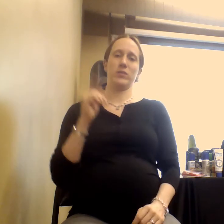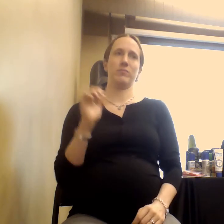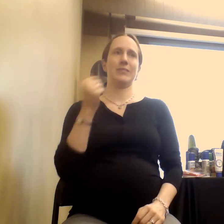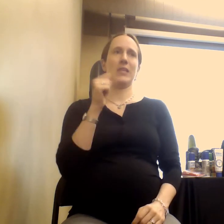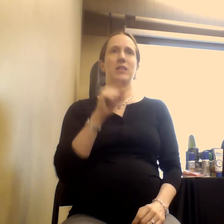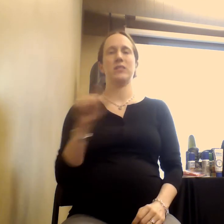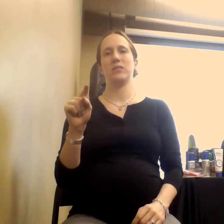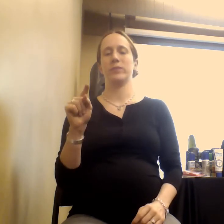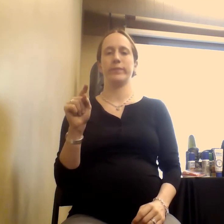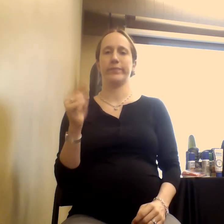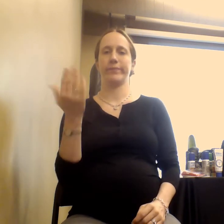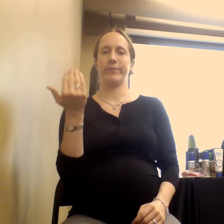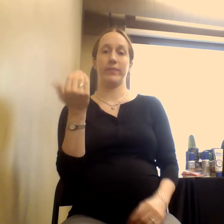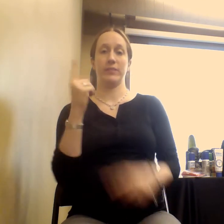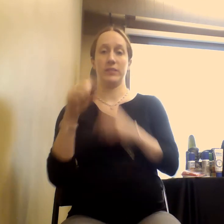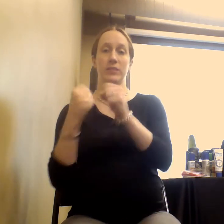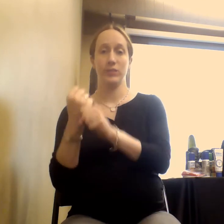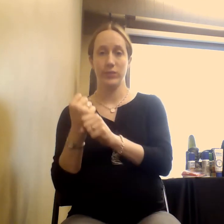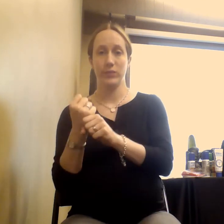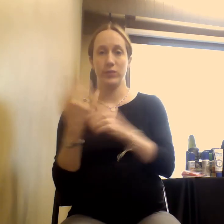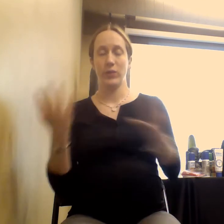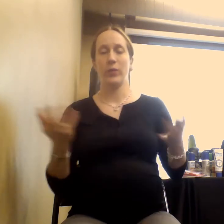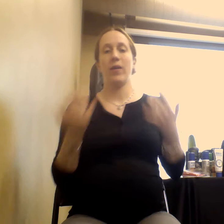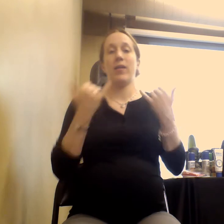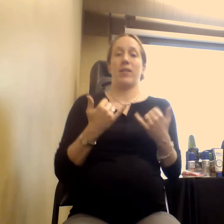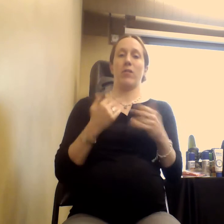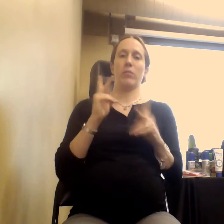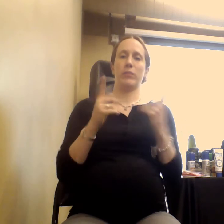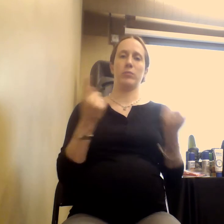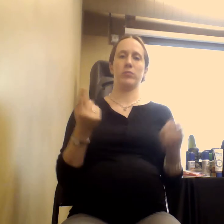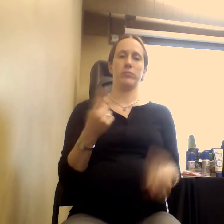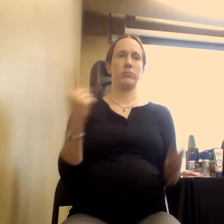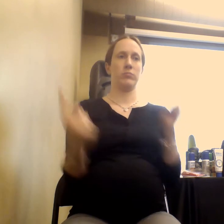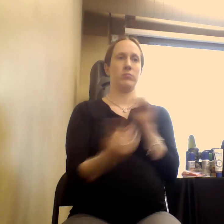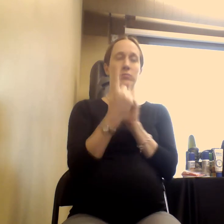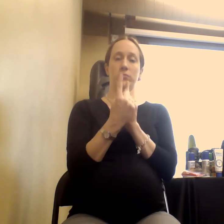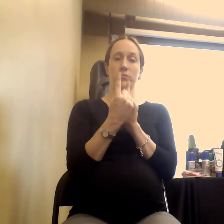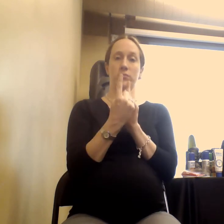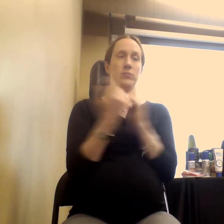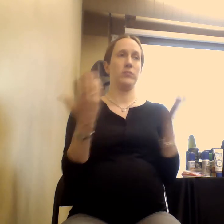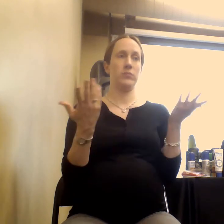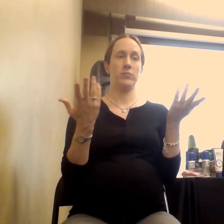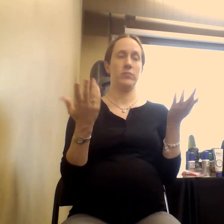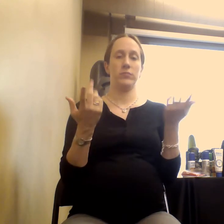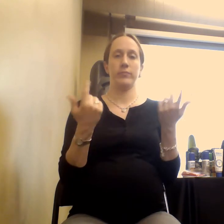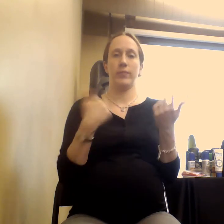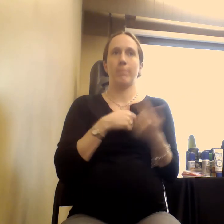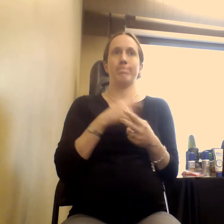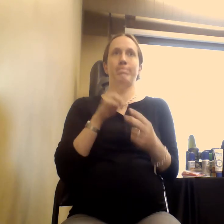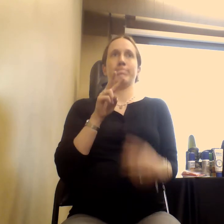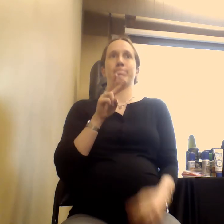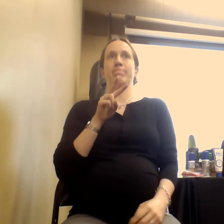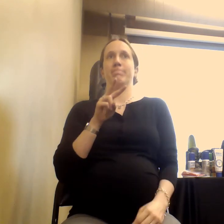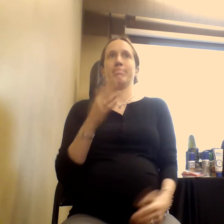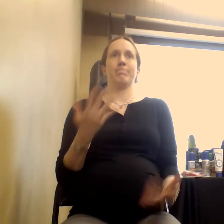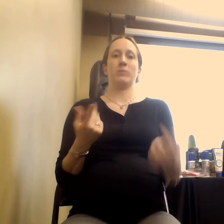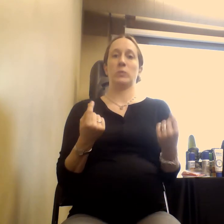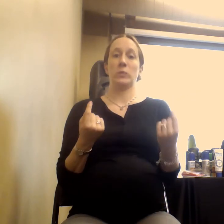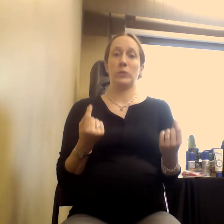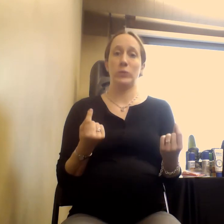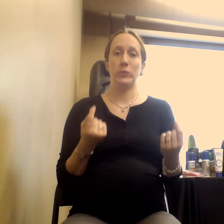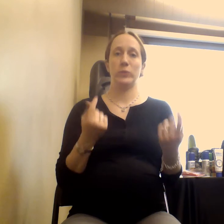cash register trying to determine what are we going to do. Are we going to give you a refund? Are we going to help you find new boots? How can I help